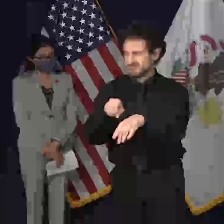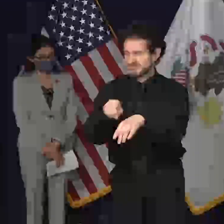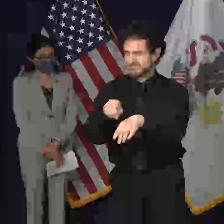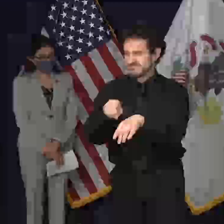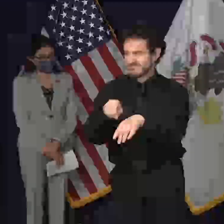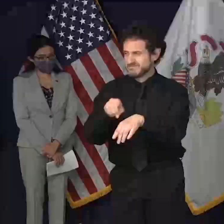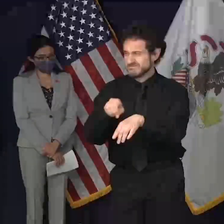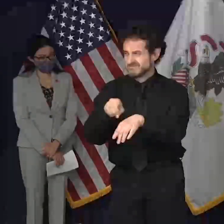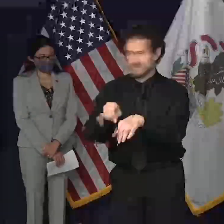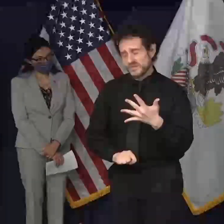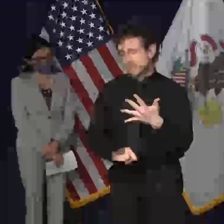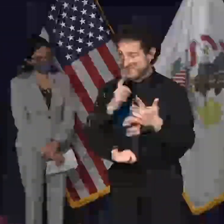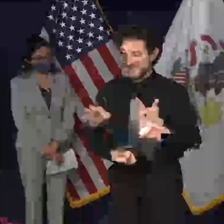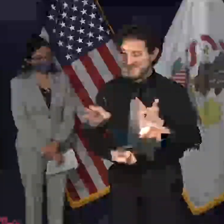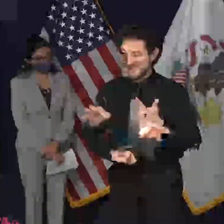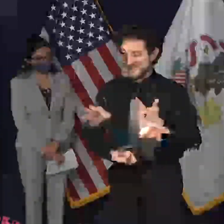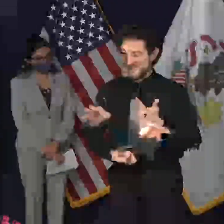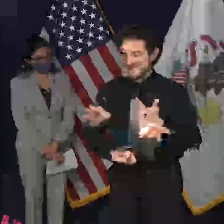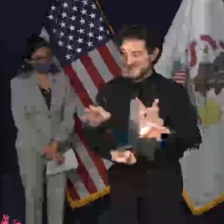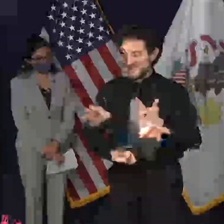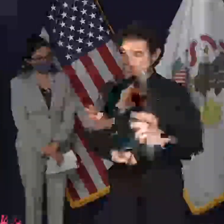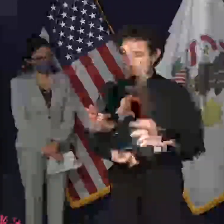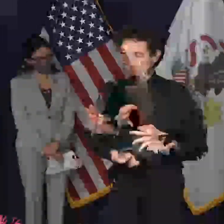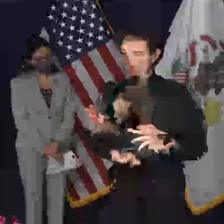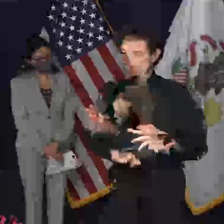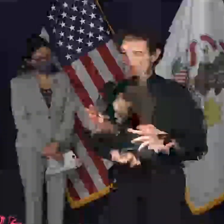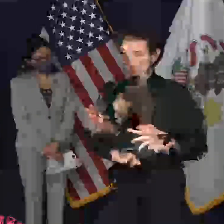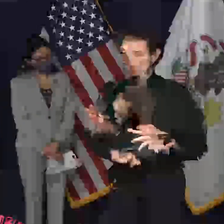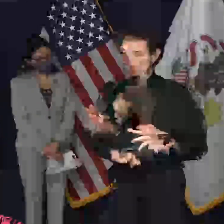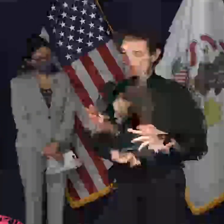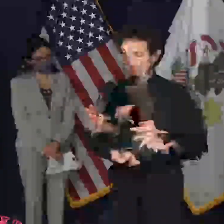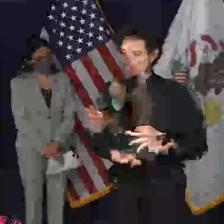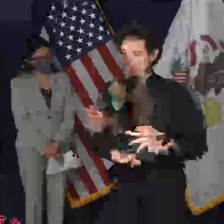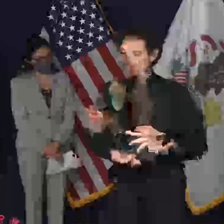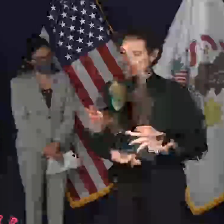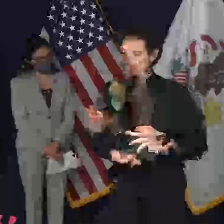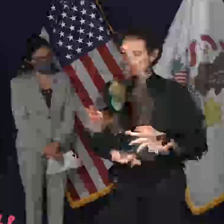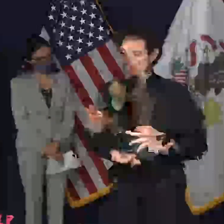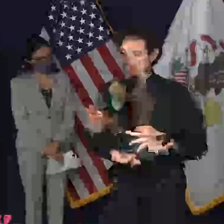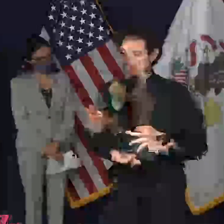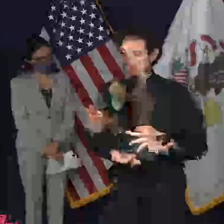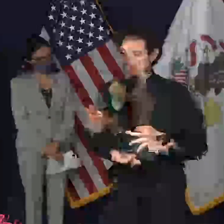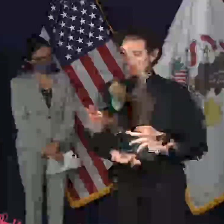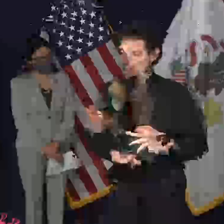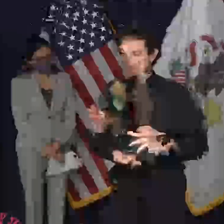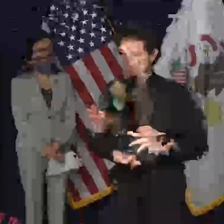a role in the decision making, I think, by the doctors and epidemiologists.